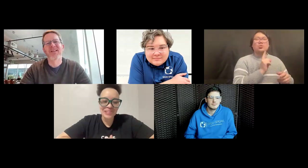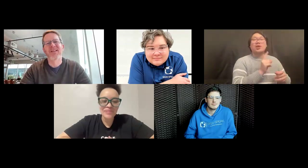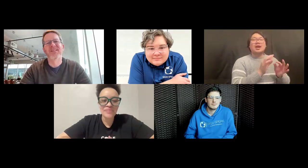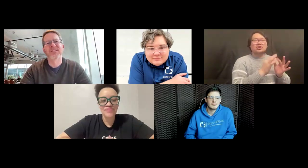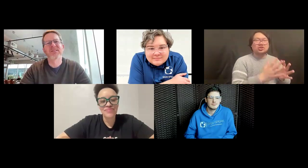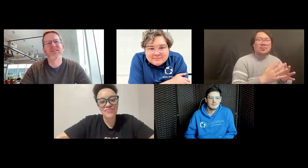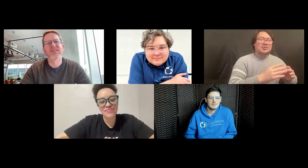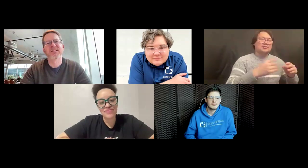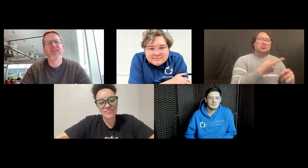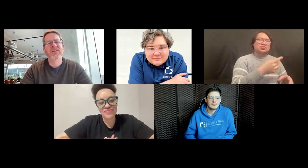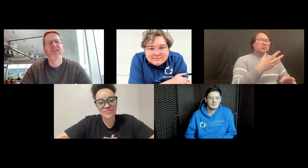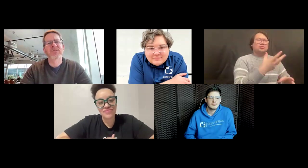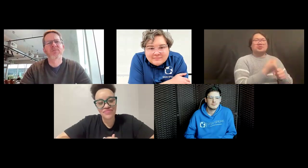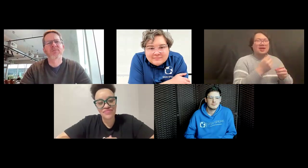internship, but where